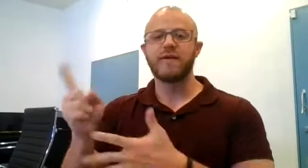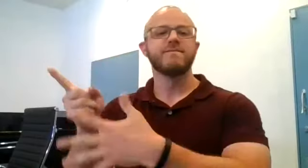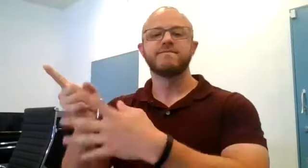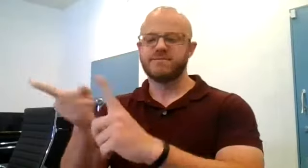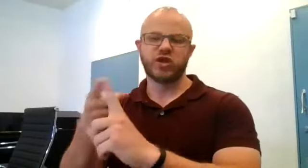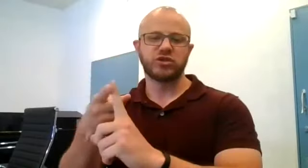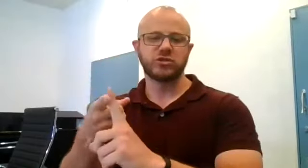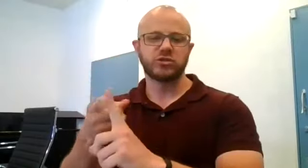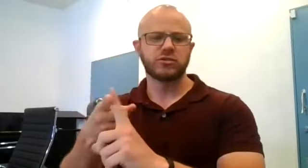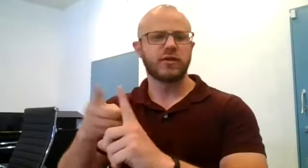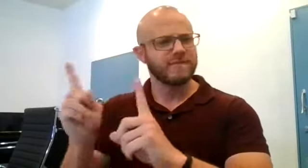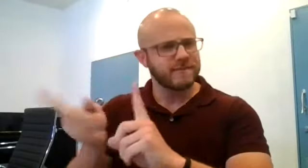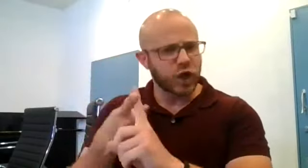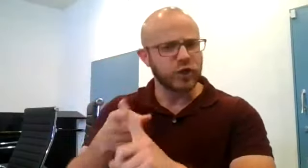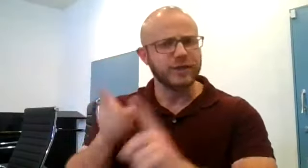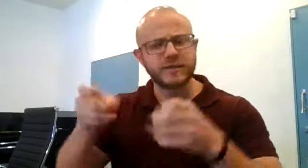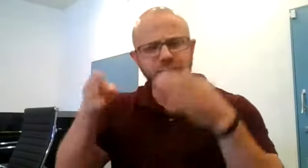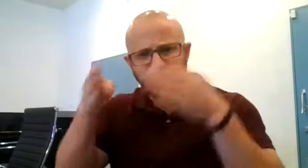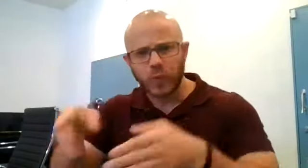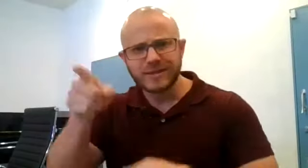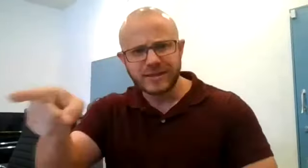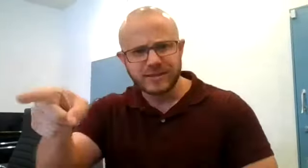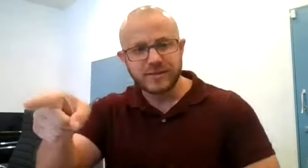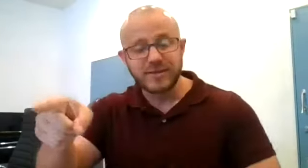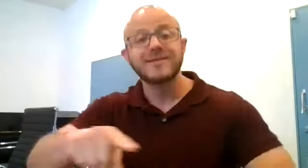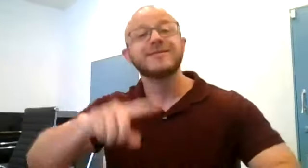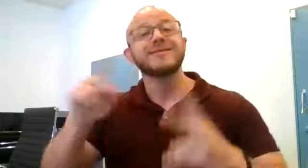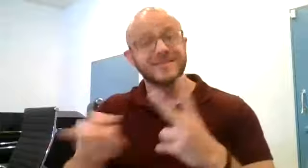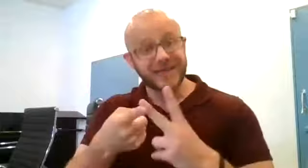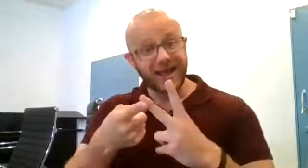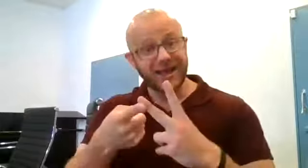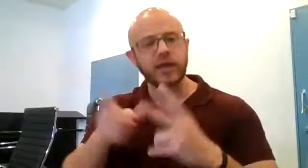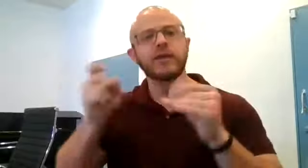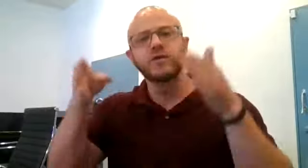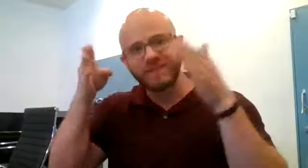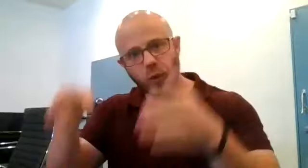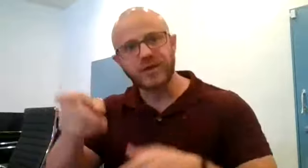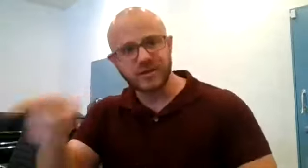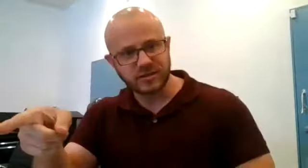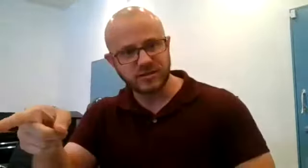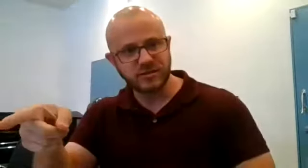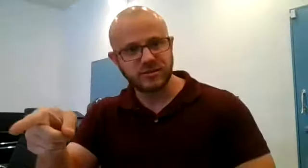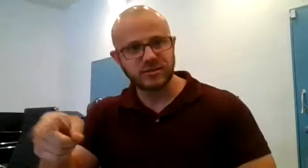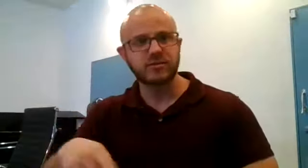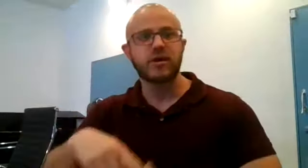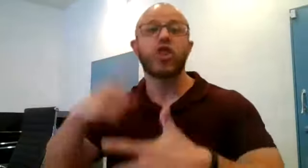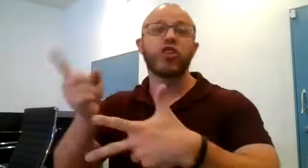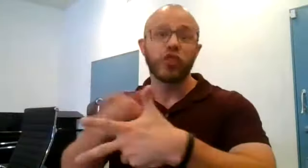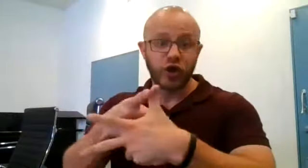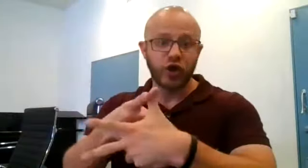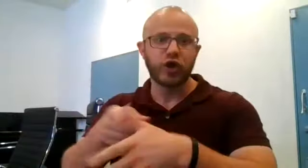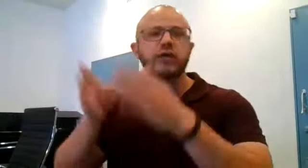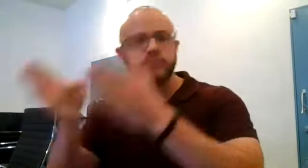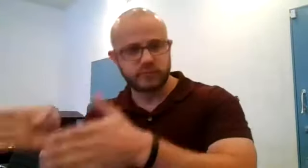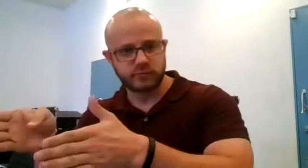speaking, first, you can focus on this. Second, you can focus on this. Third, you